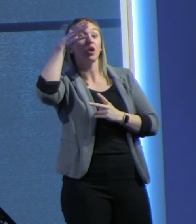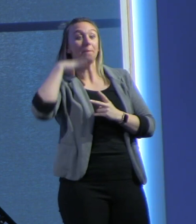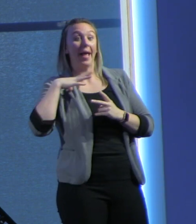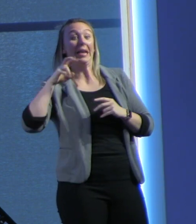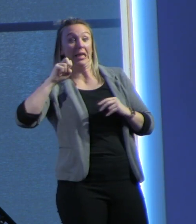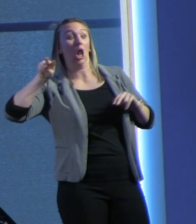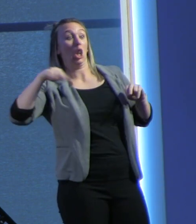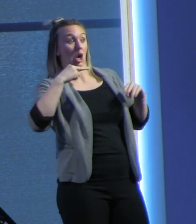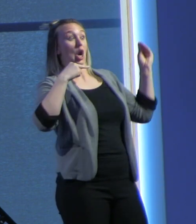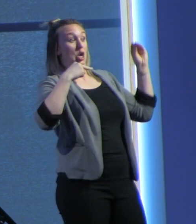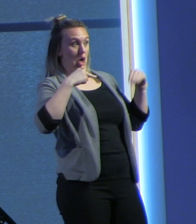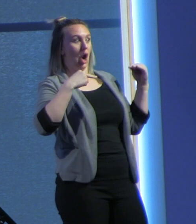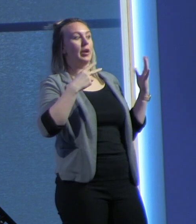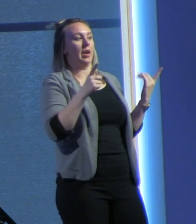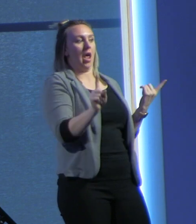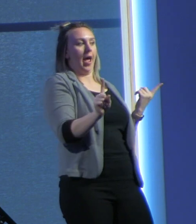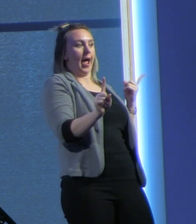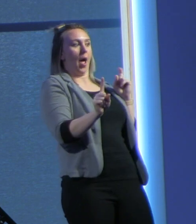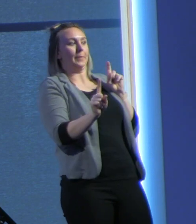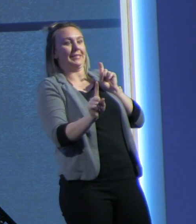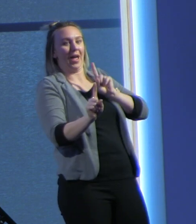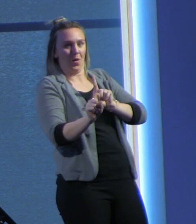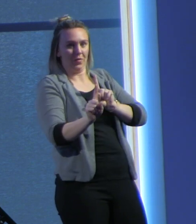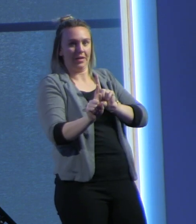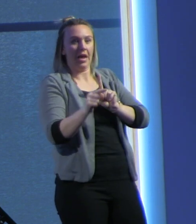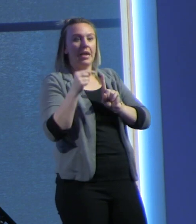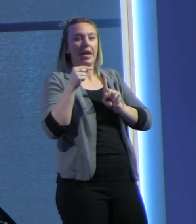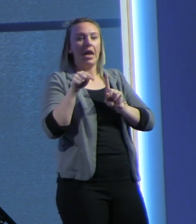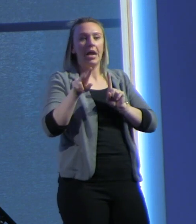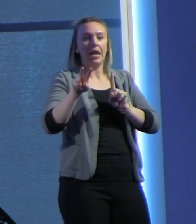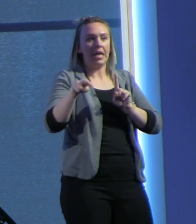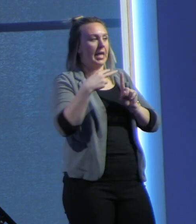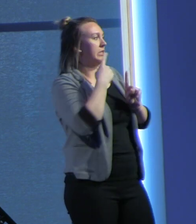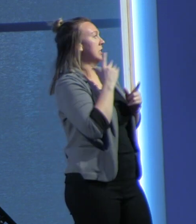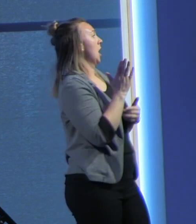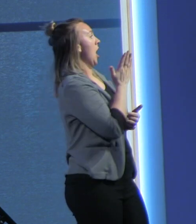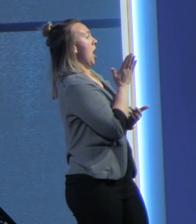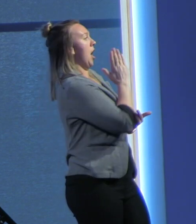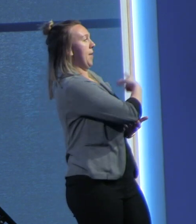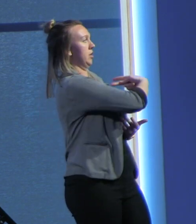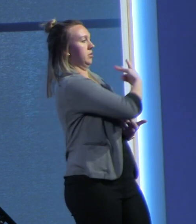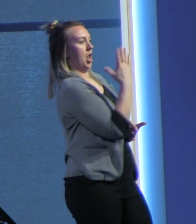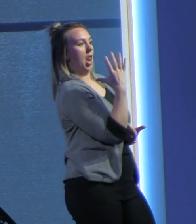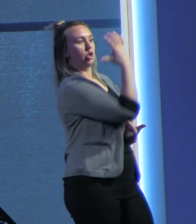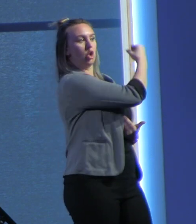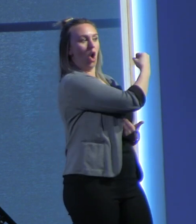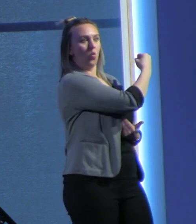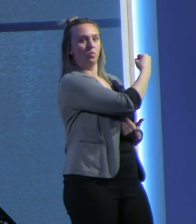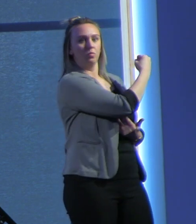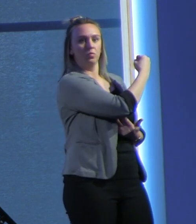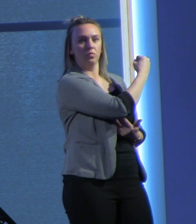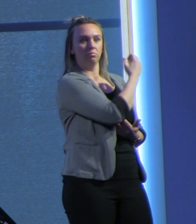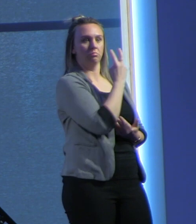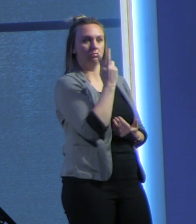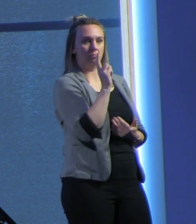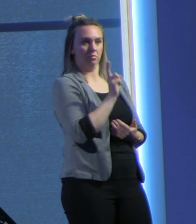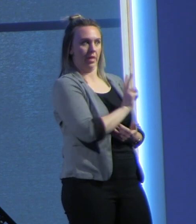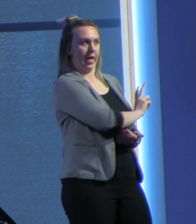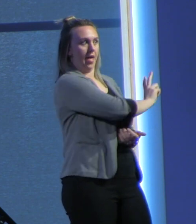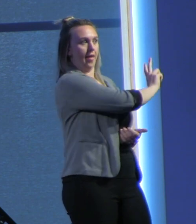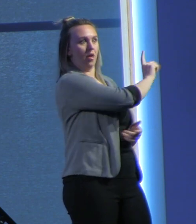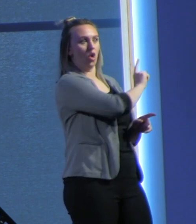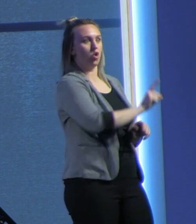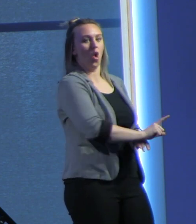to comes out behind him, and he turns around and he goes, come on, dude, let's go. And like takes him, and they head on up the